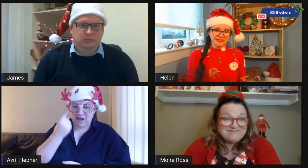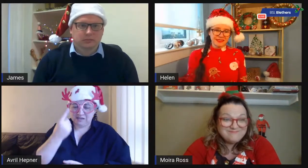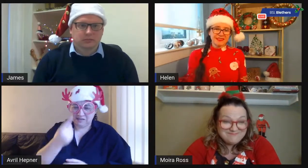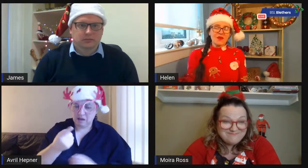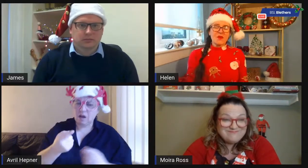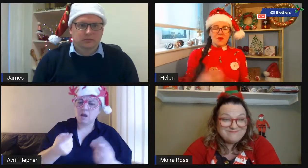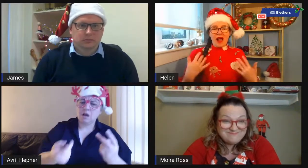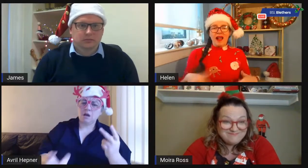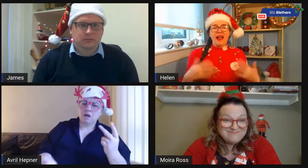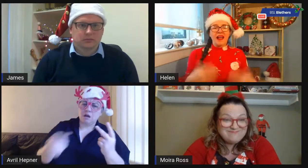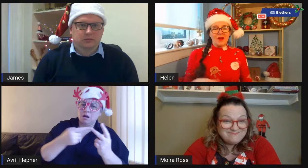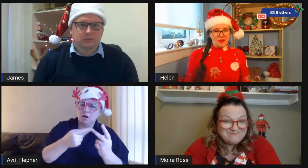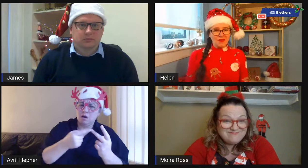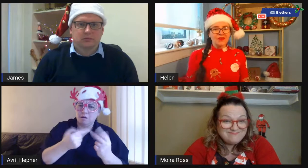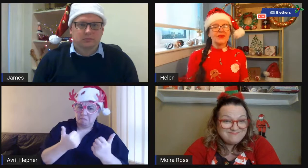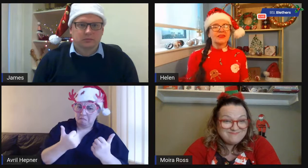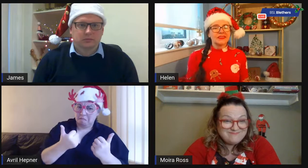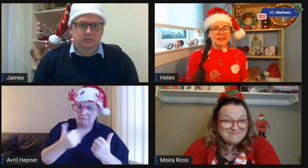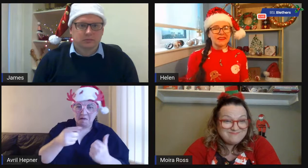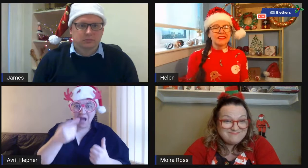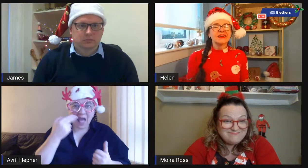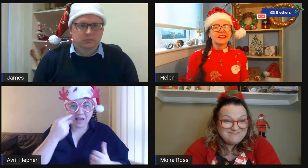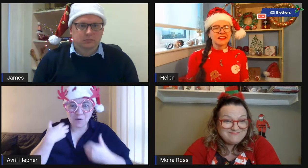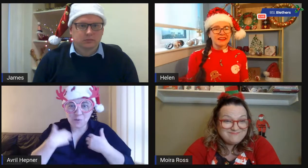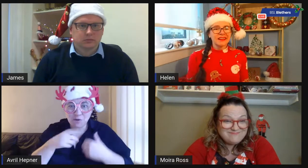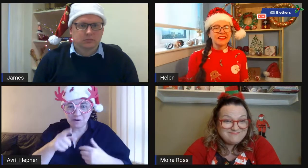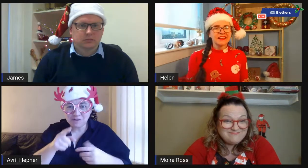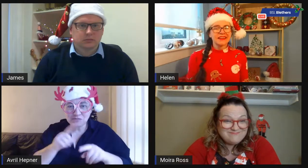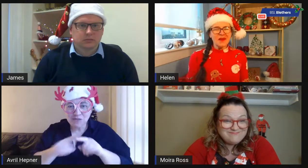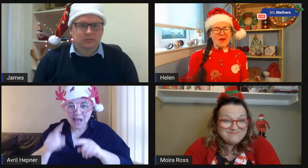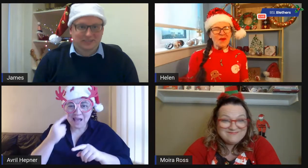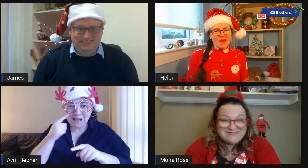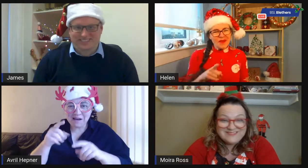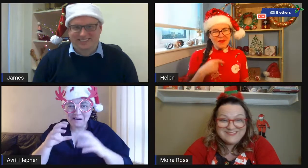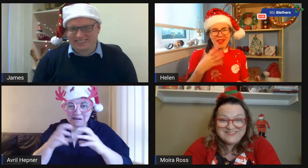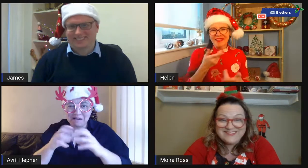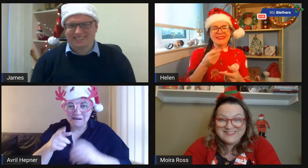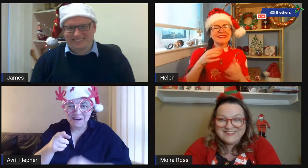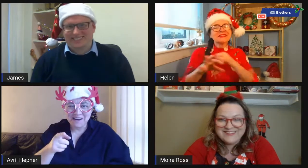That's lovely. What a nice idea. That's great. Helen, did you want to say something?